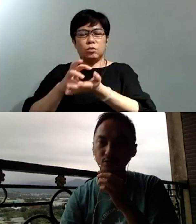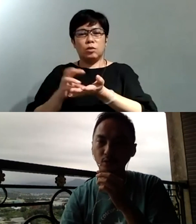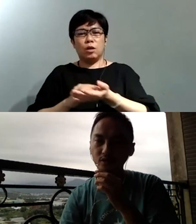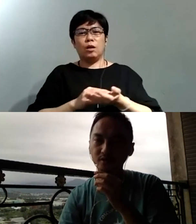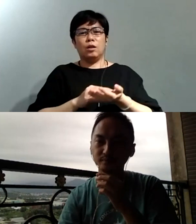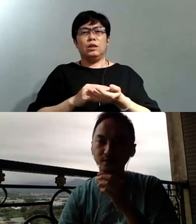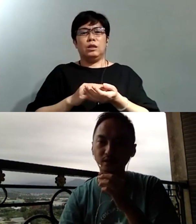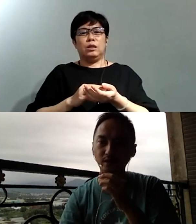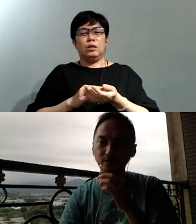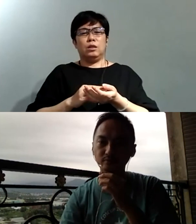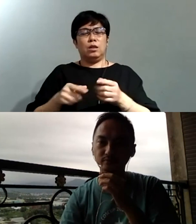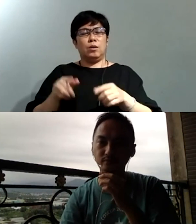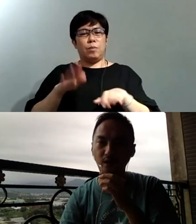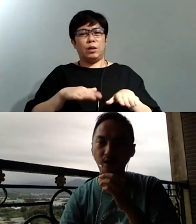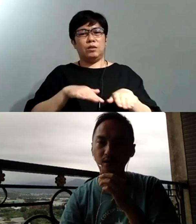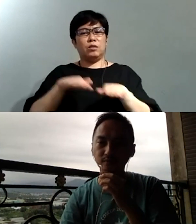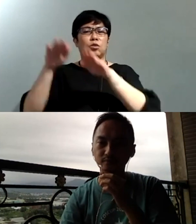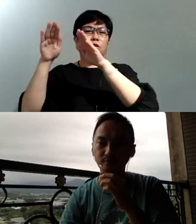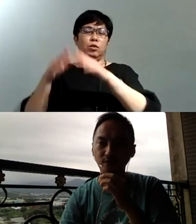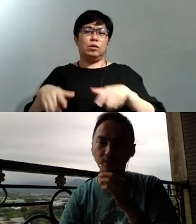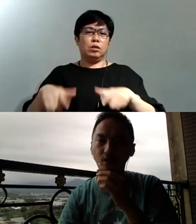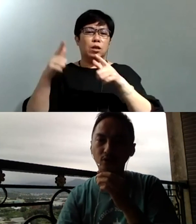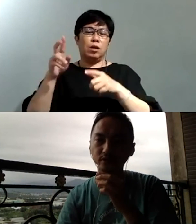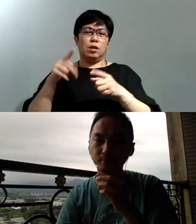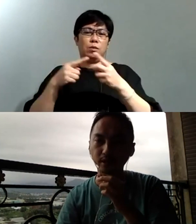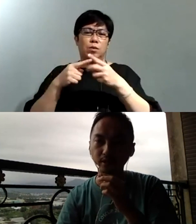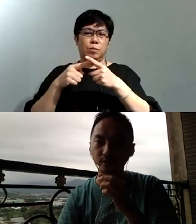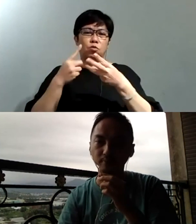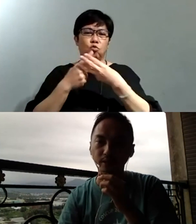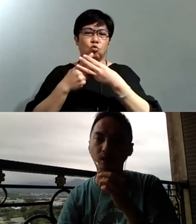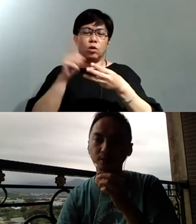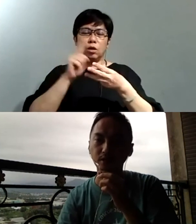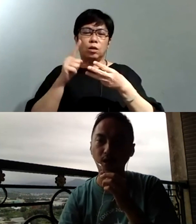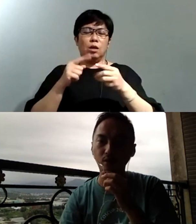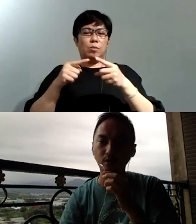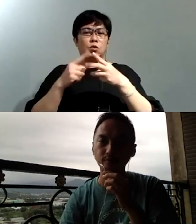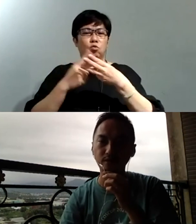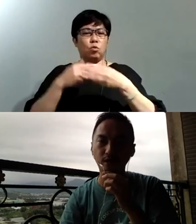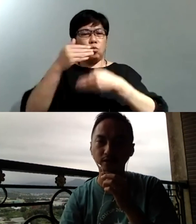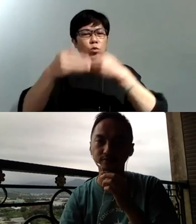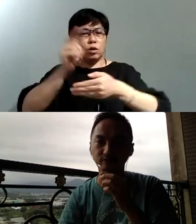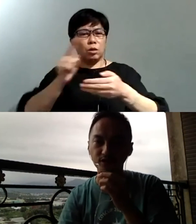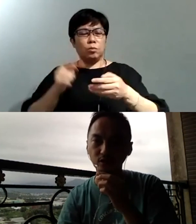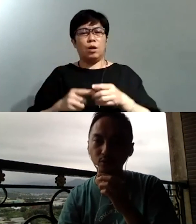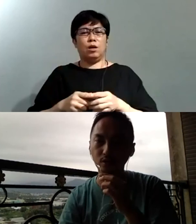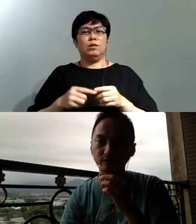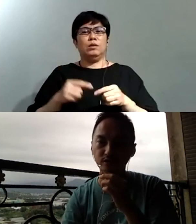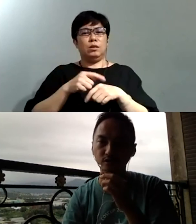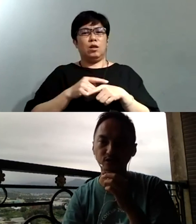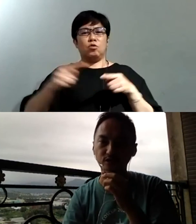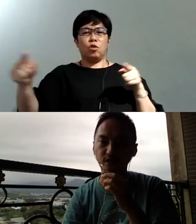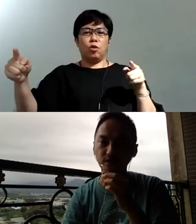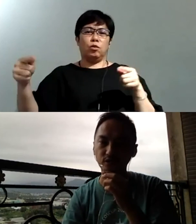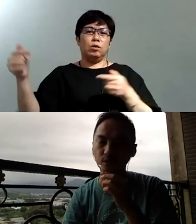how it works, it in the long run it may help in our like physical world,